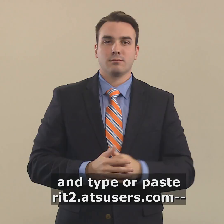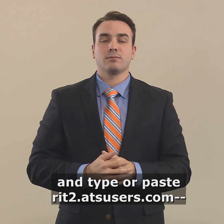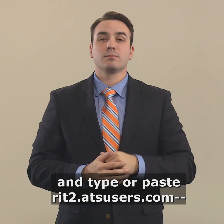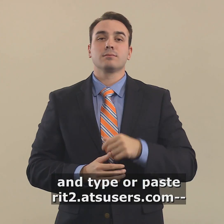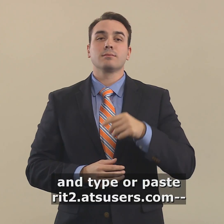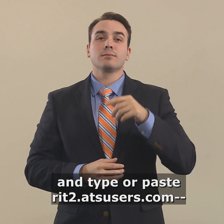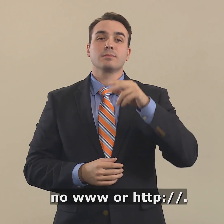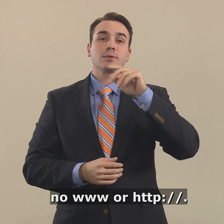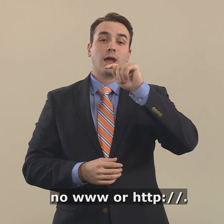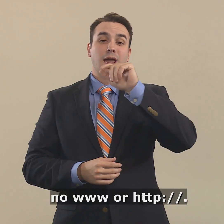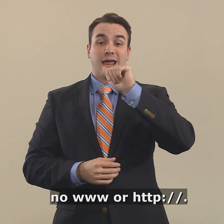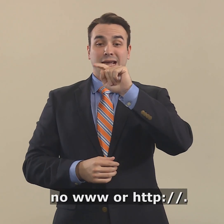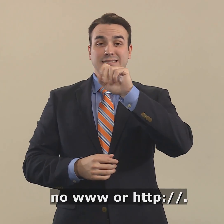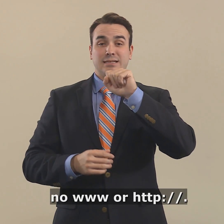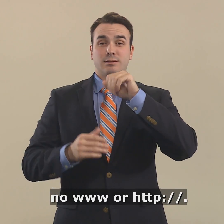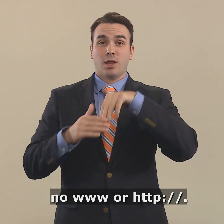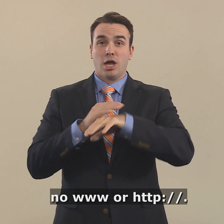rit2.atsusers.com. No www or